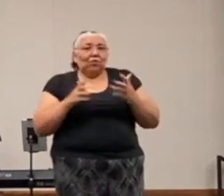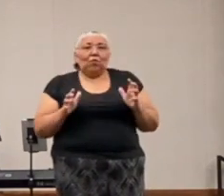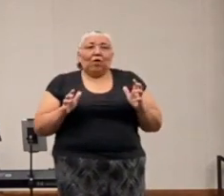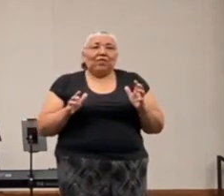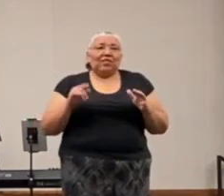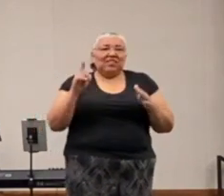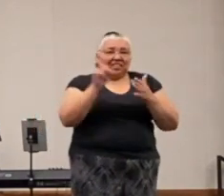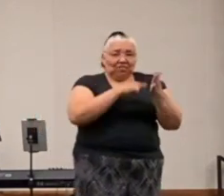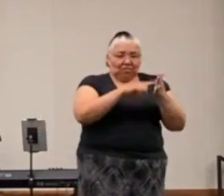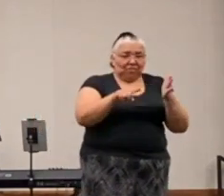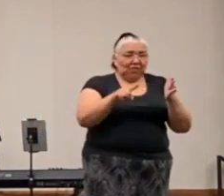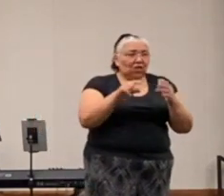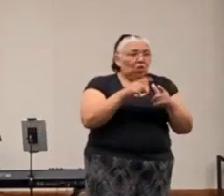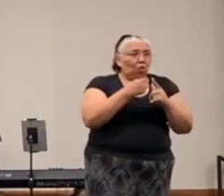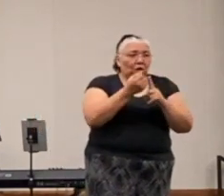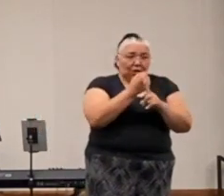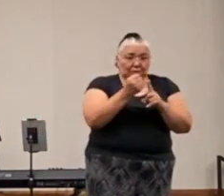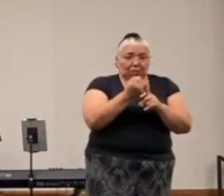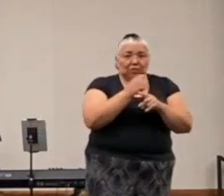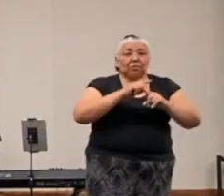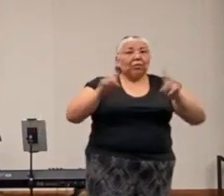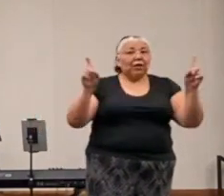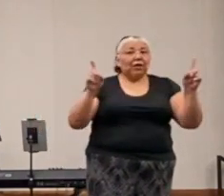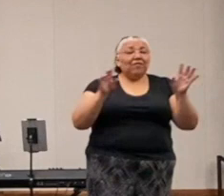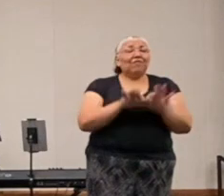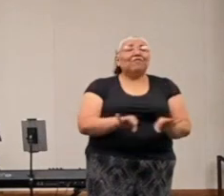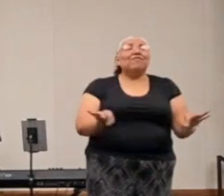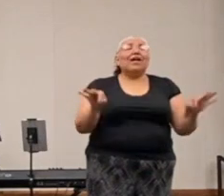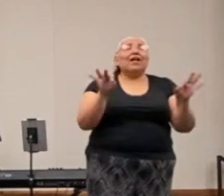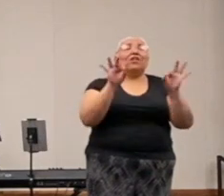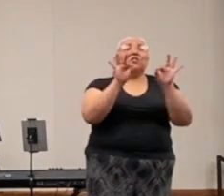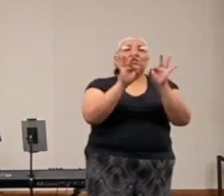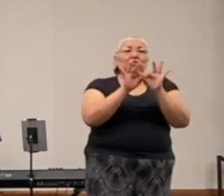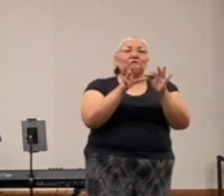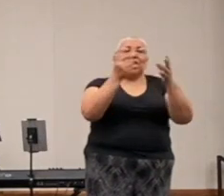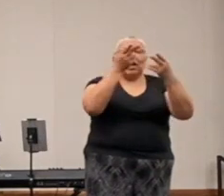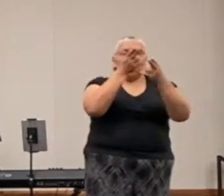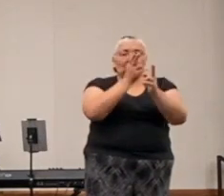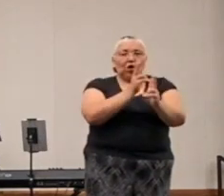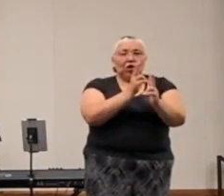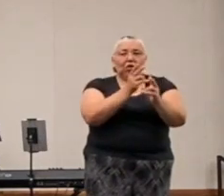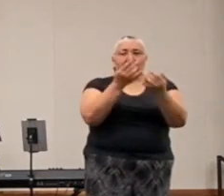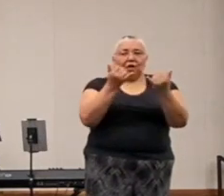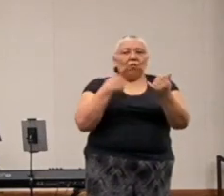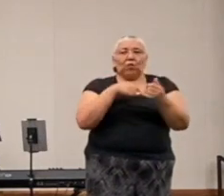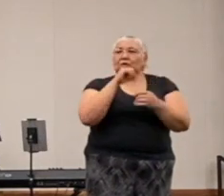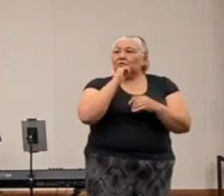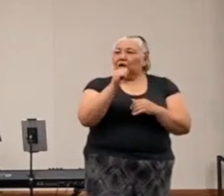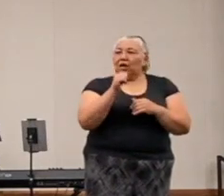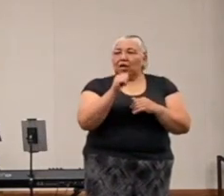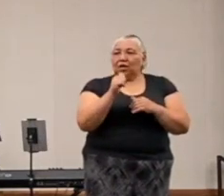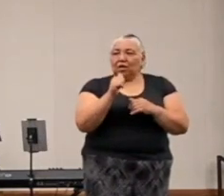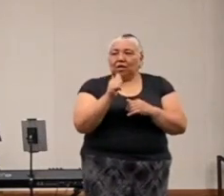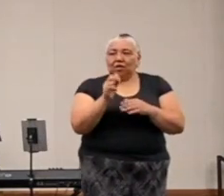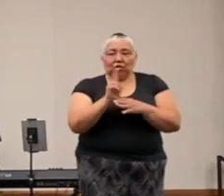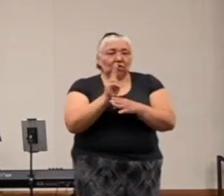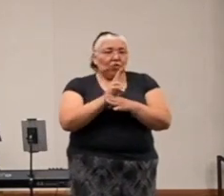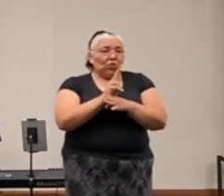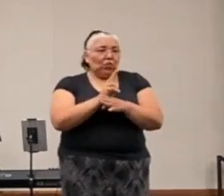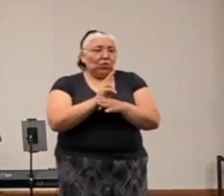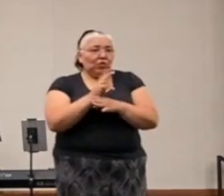it defamed or abused, but valued and honored. We are not to use his